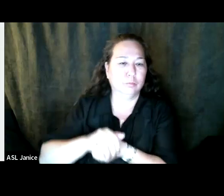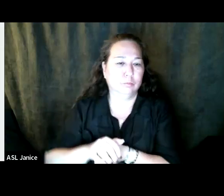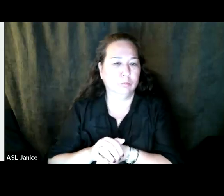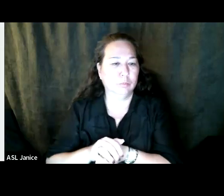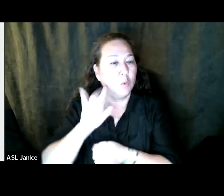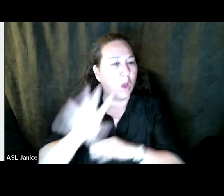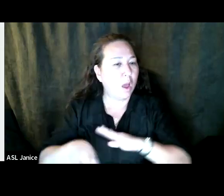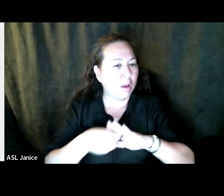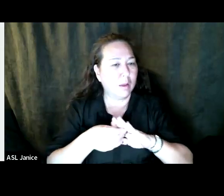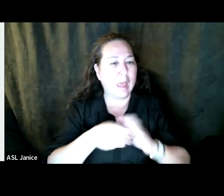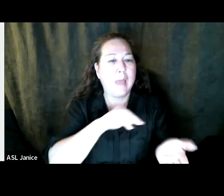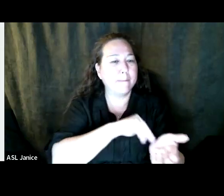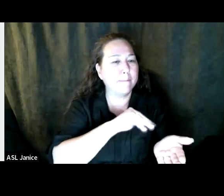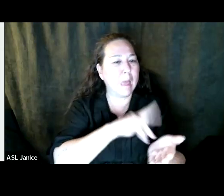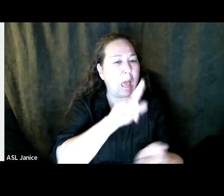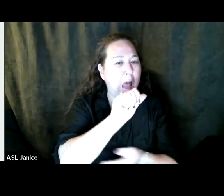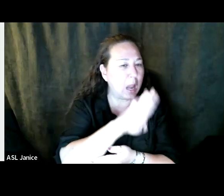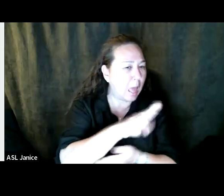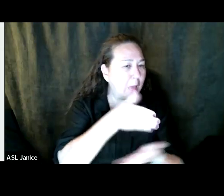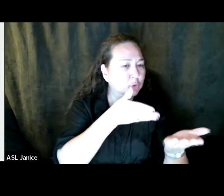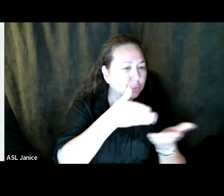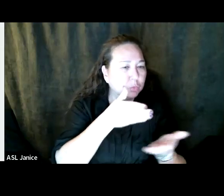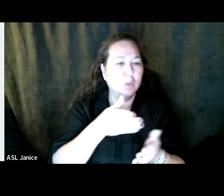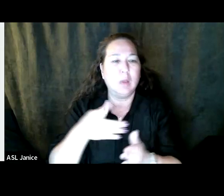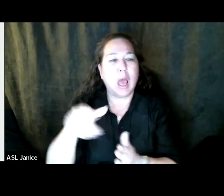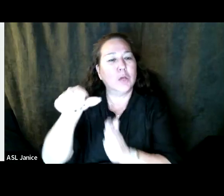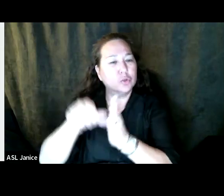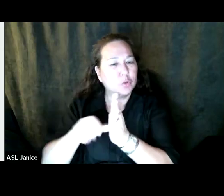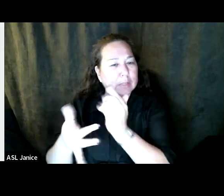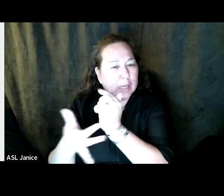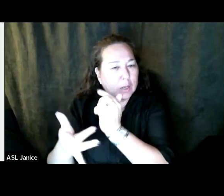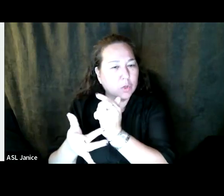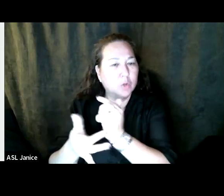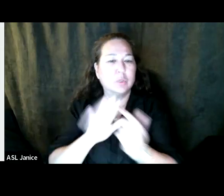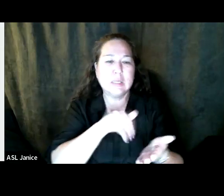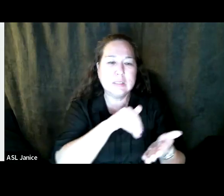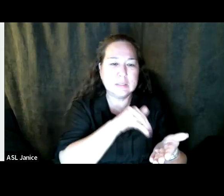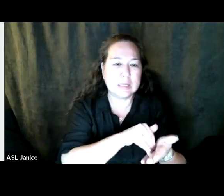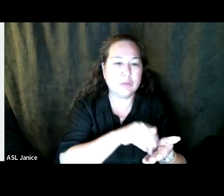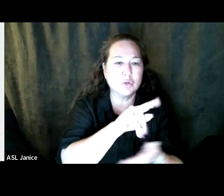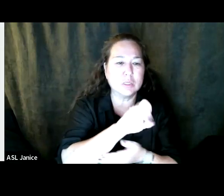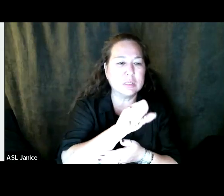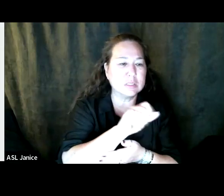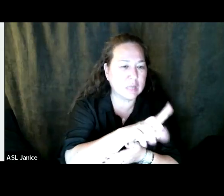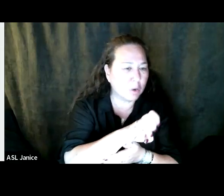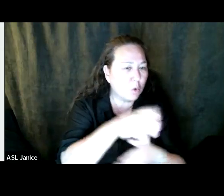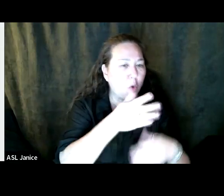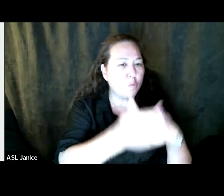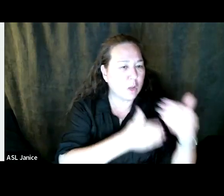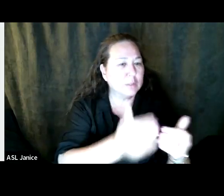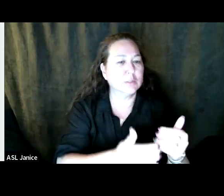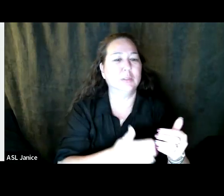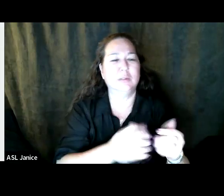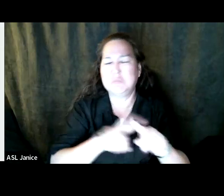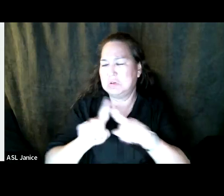central sterile processing. These are all opportunities for our students